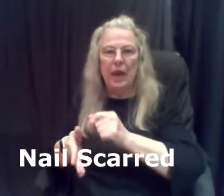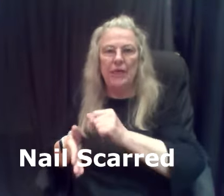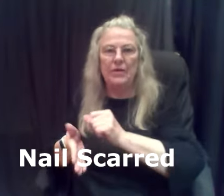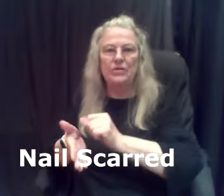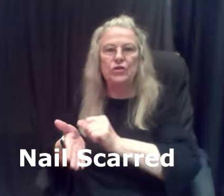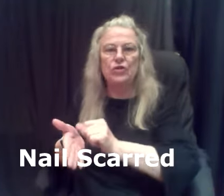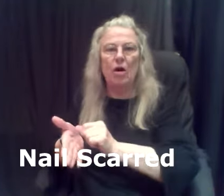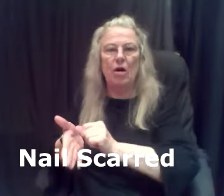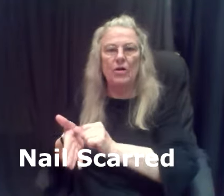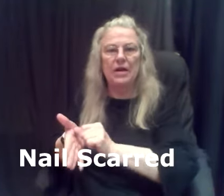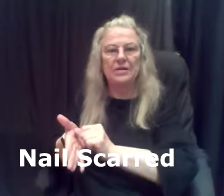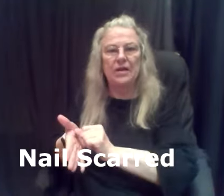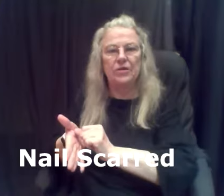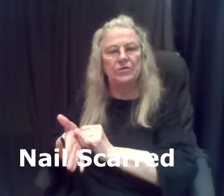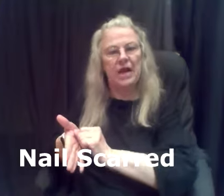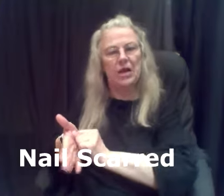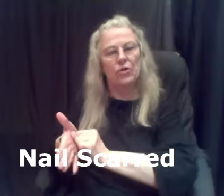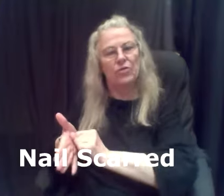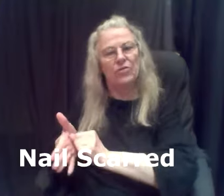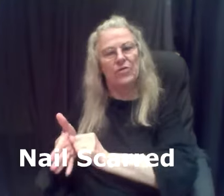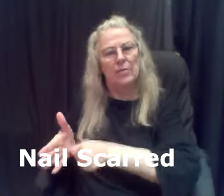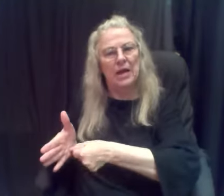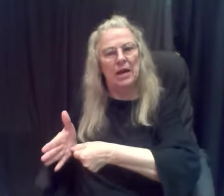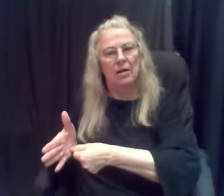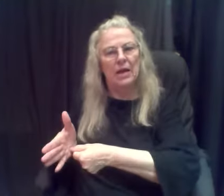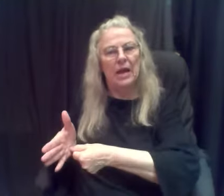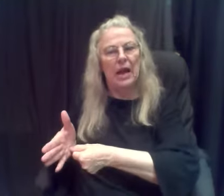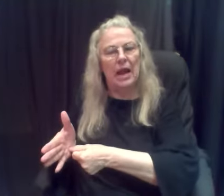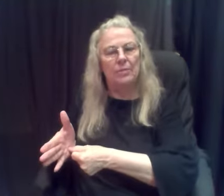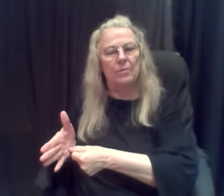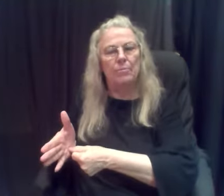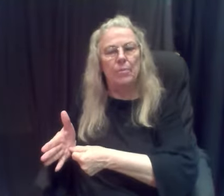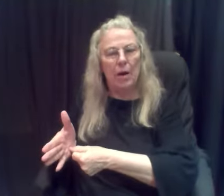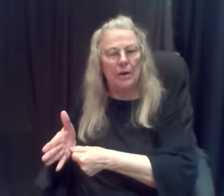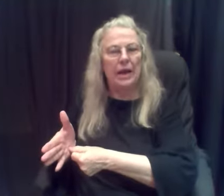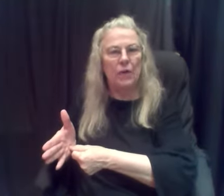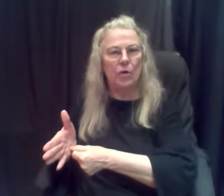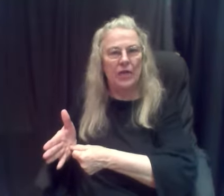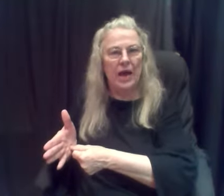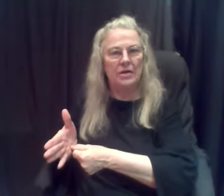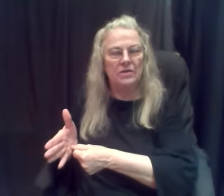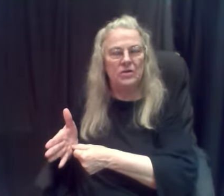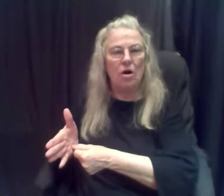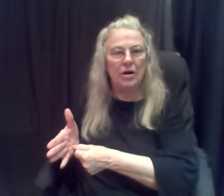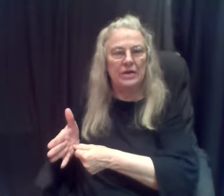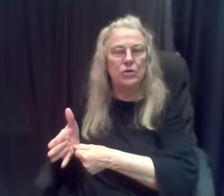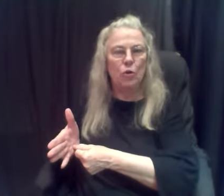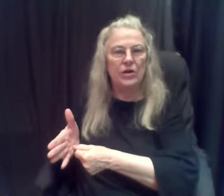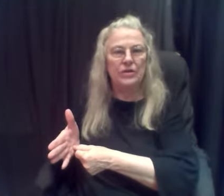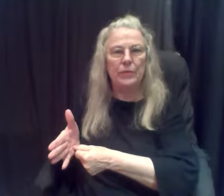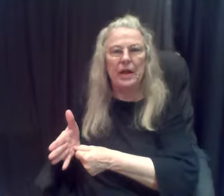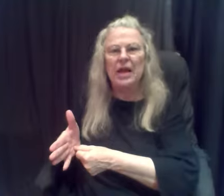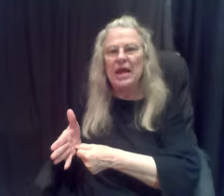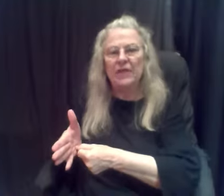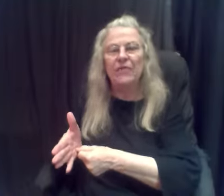then scarred is like you're taking your thumbnail and marking where that scar is going to be. If I said